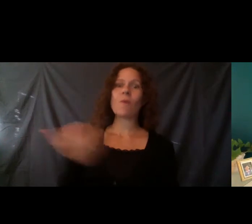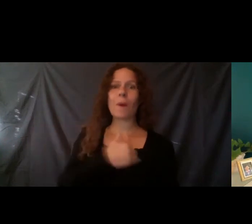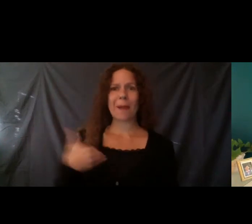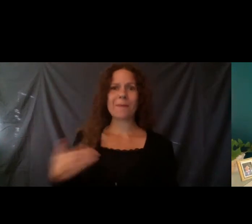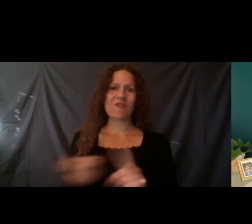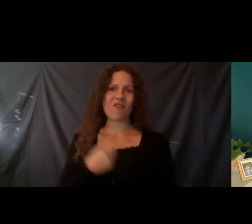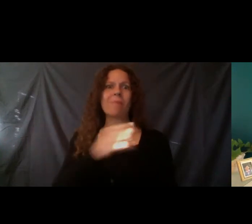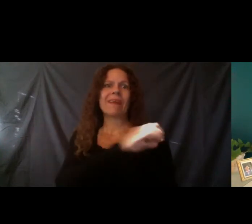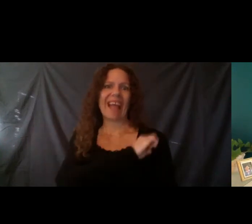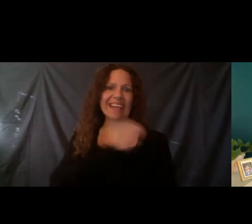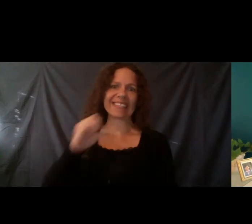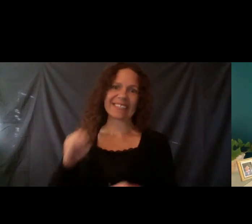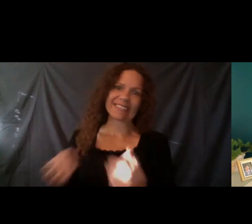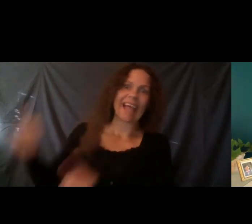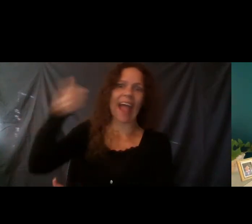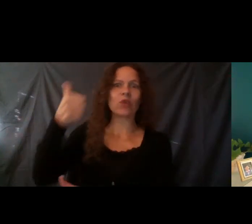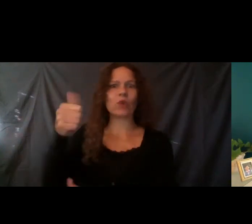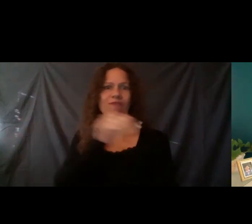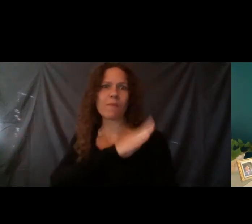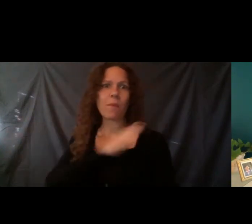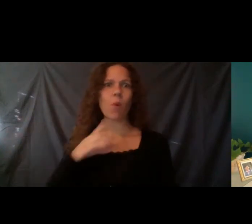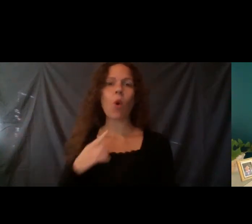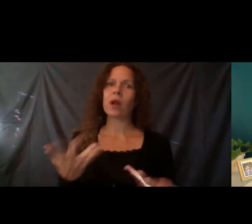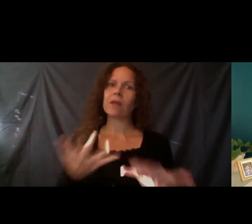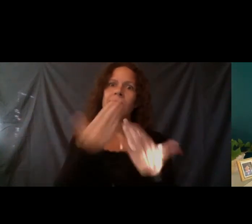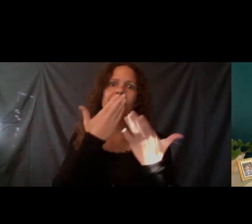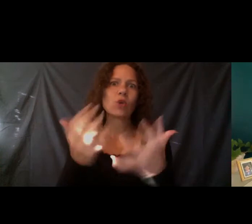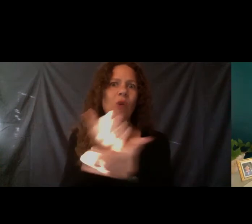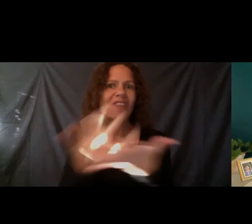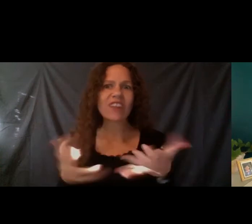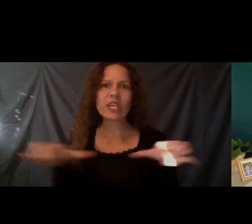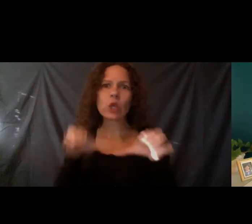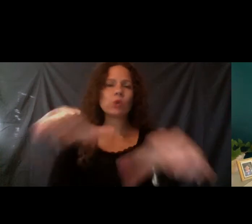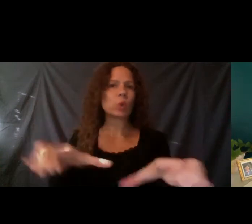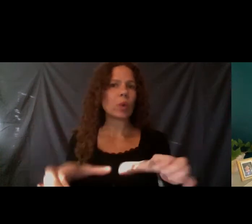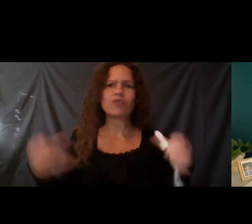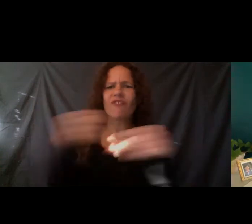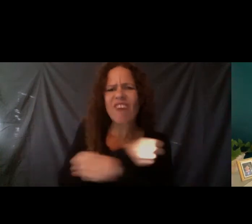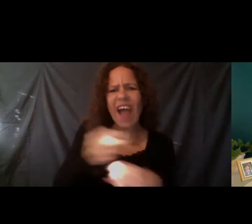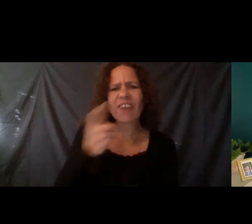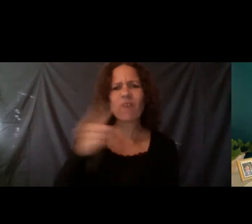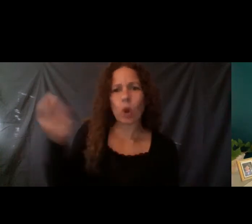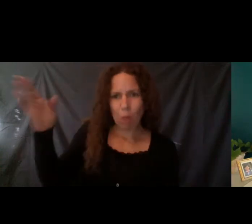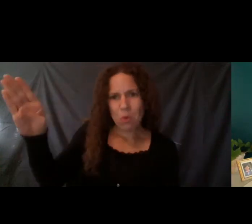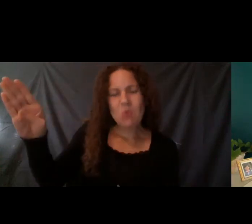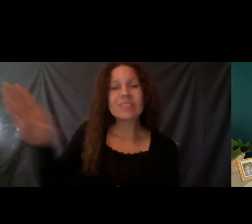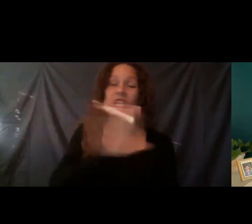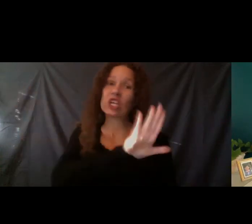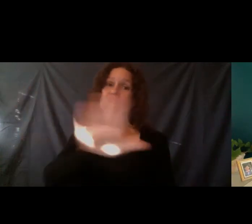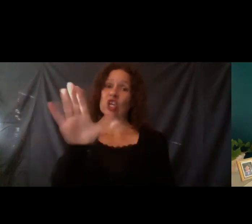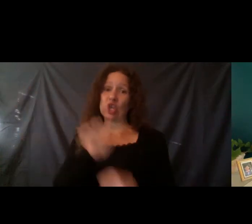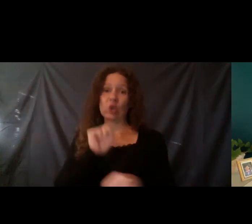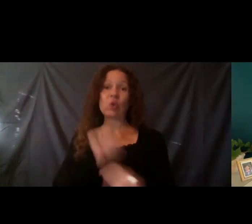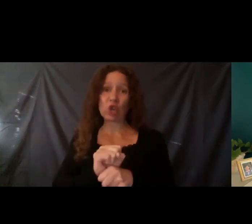appreciate everything you're doing to represent and fight for the bluest of the blue and all the work you've done this cycle. Your work, as you know, made